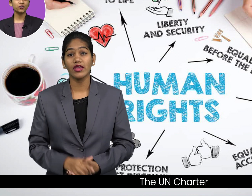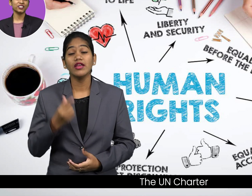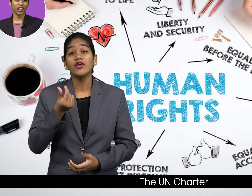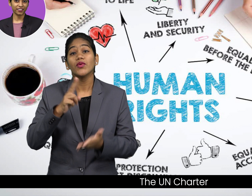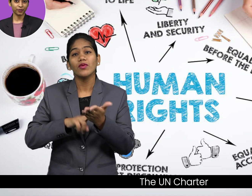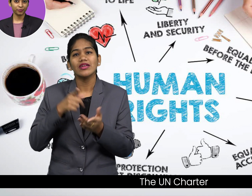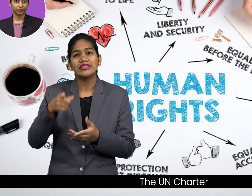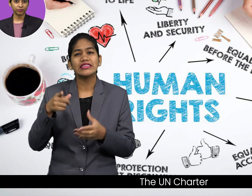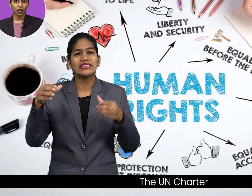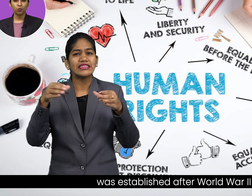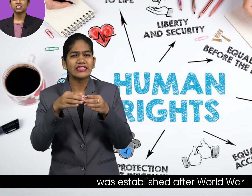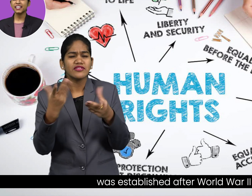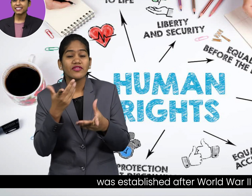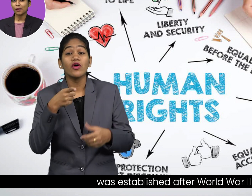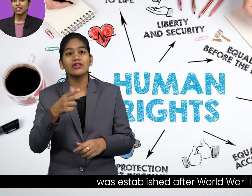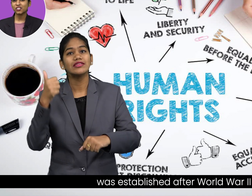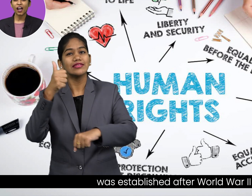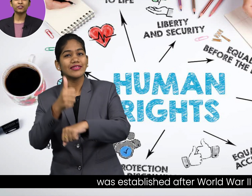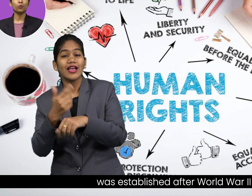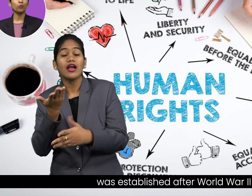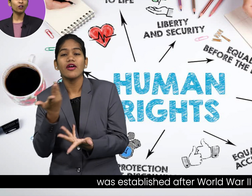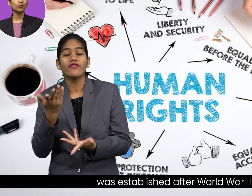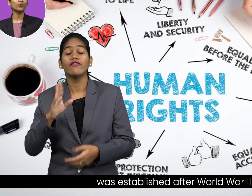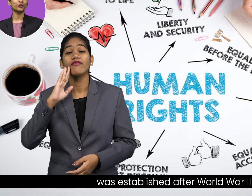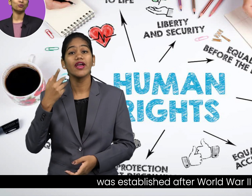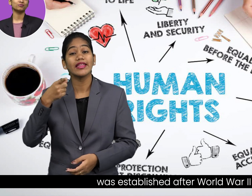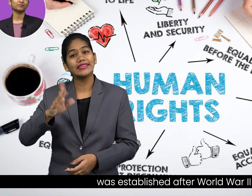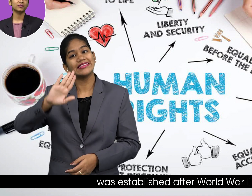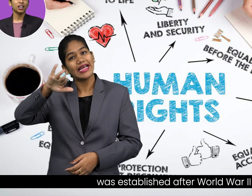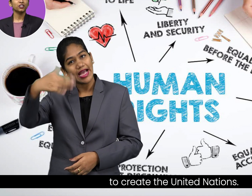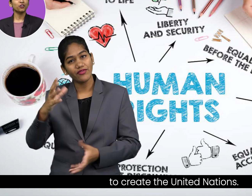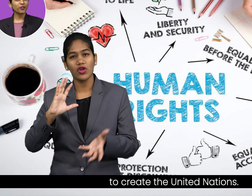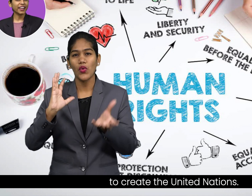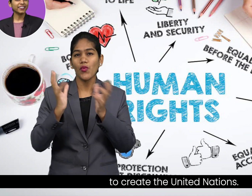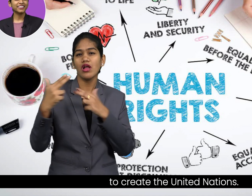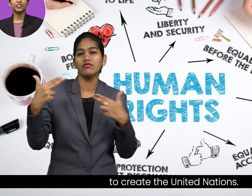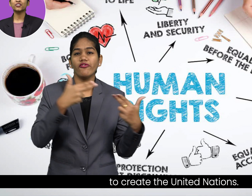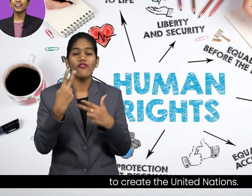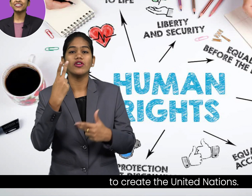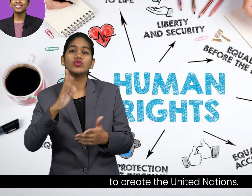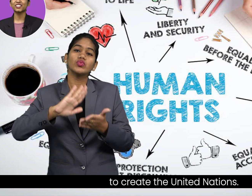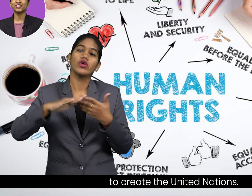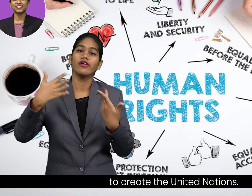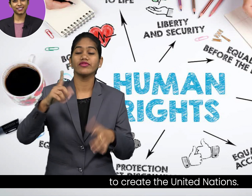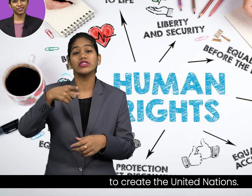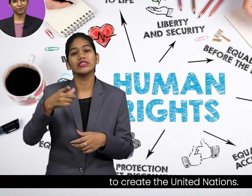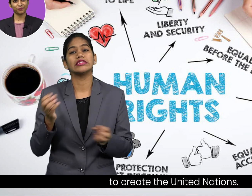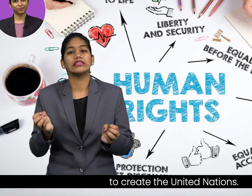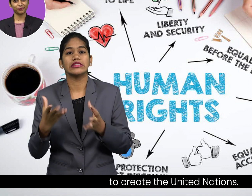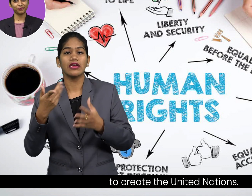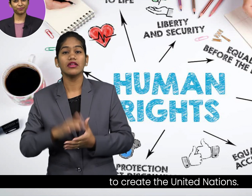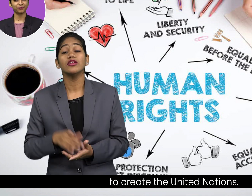The UN Charter was established after World War II to create the United Nations.